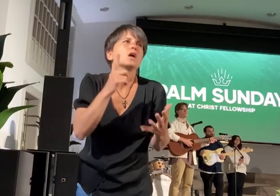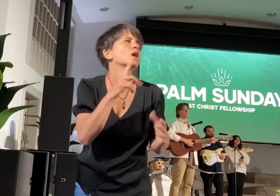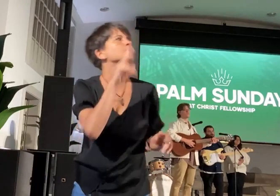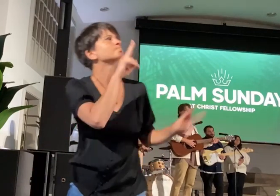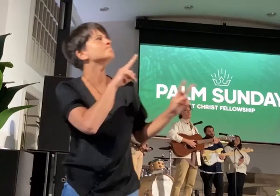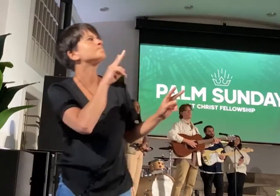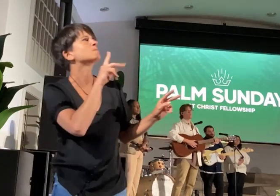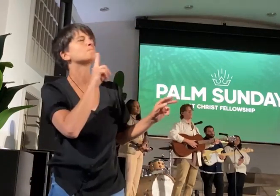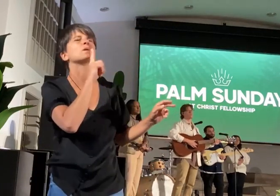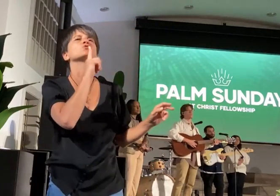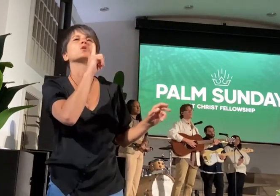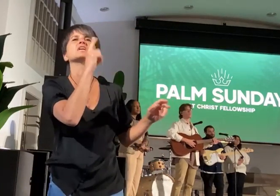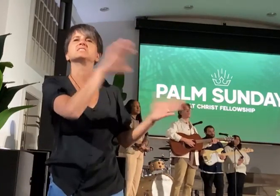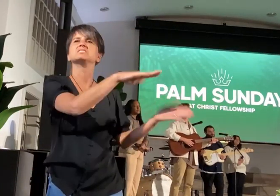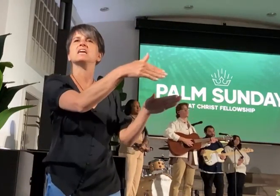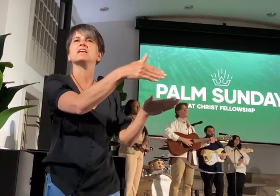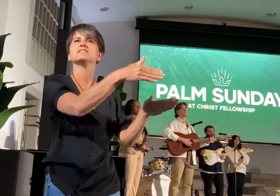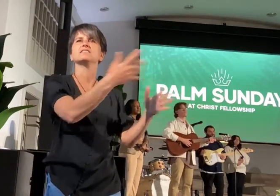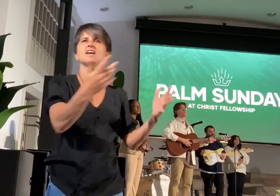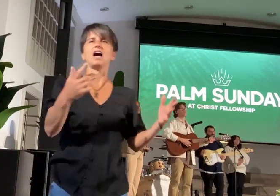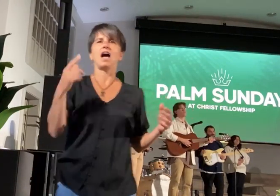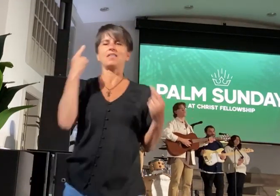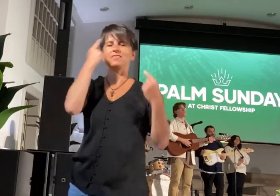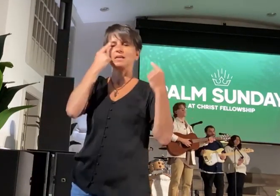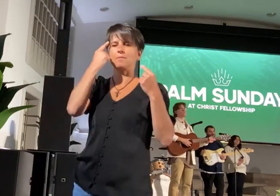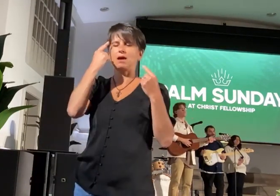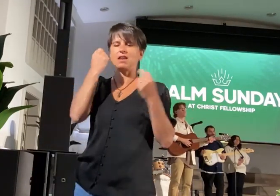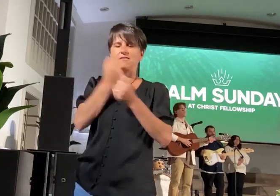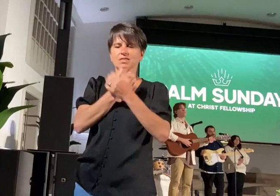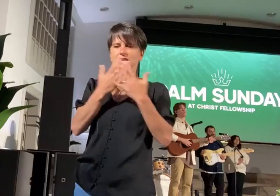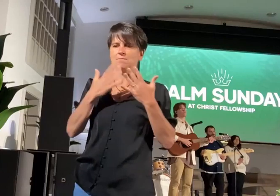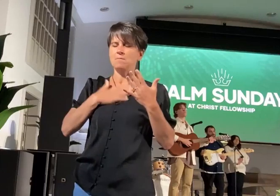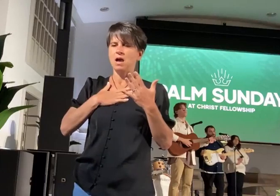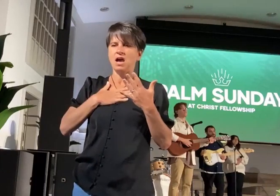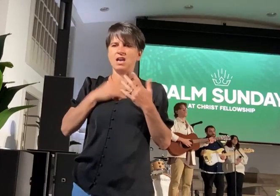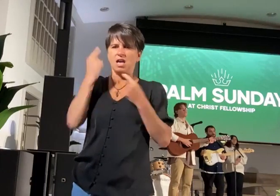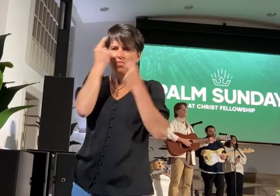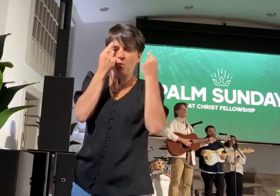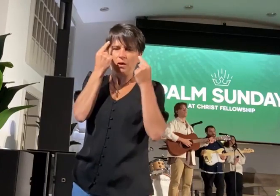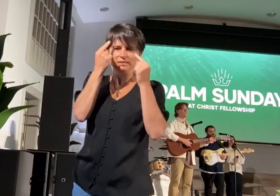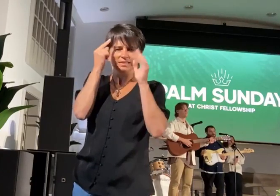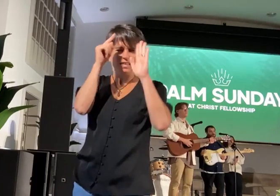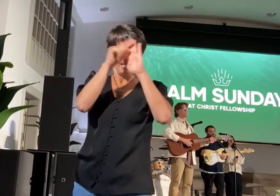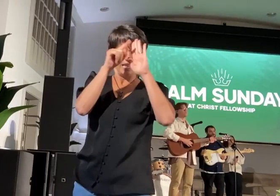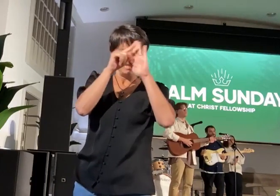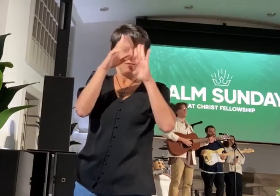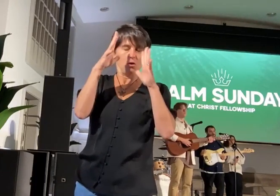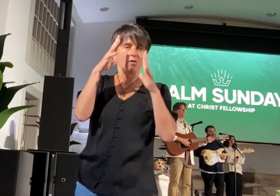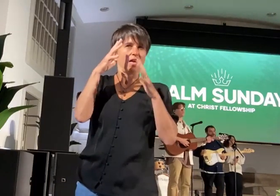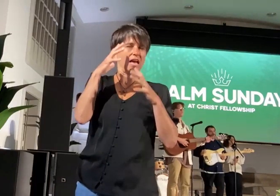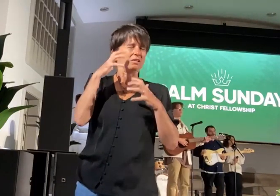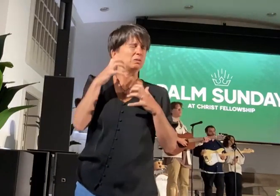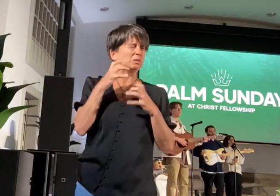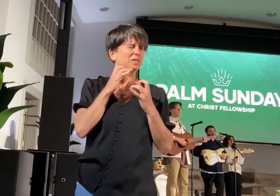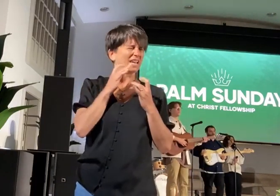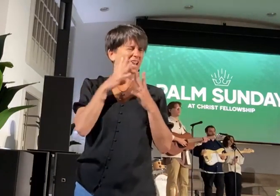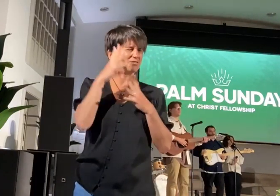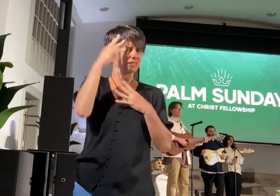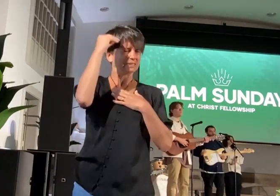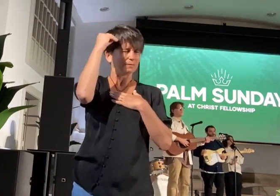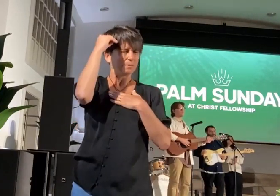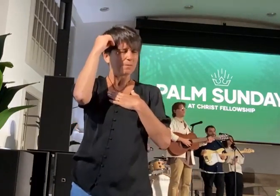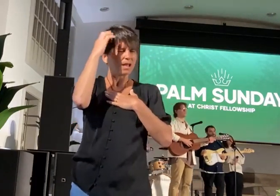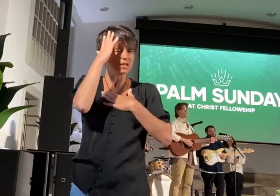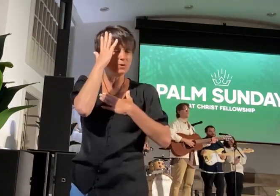have. The impure thoughts, the greed that lives inside of me, the hatred that I've had